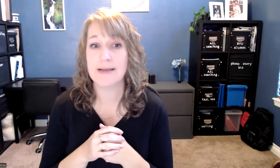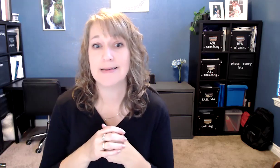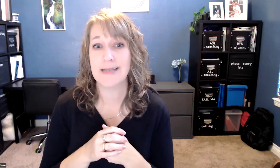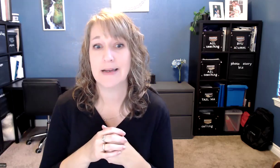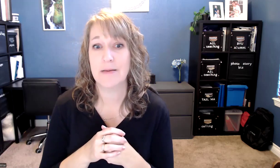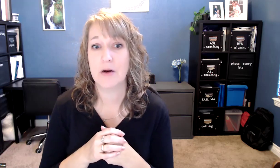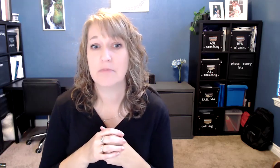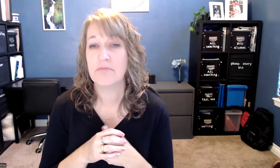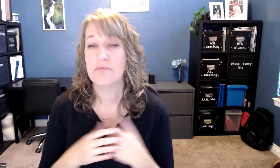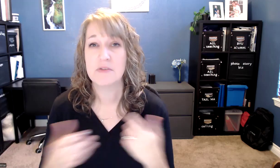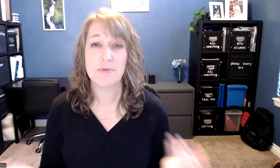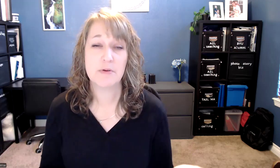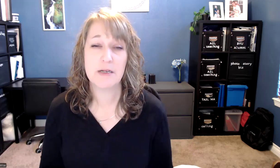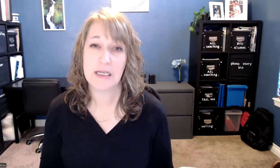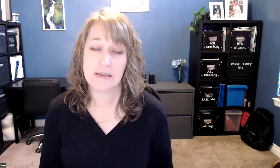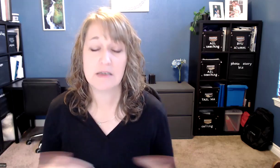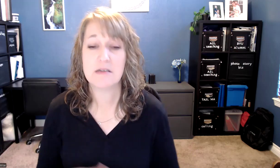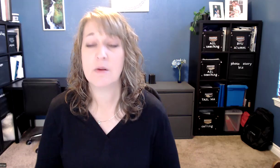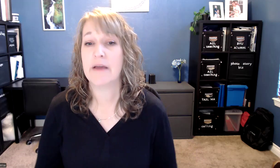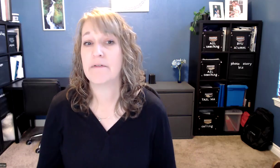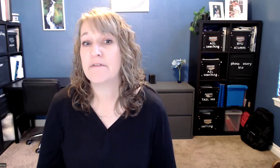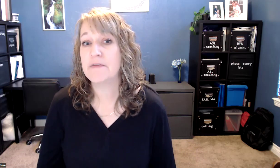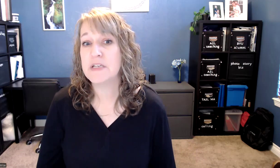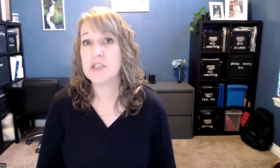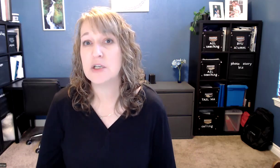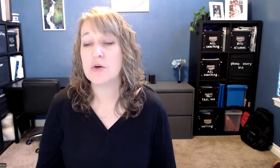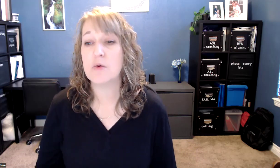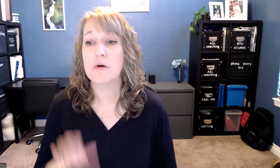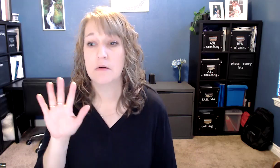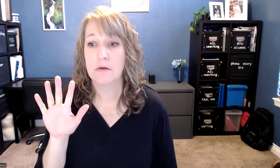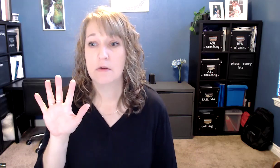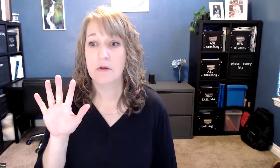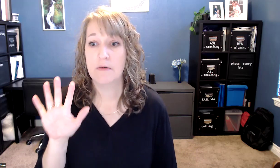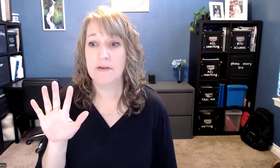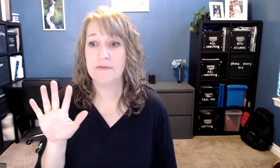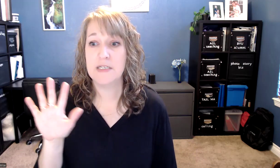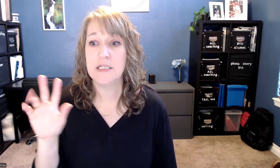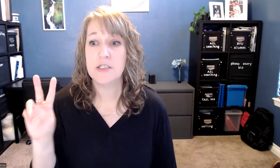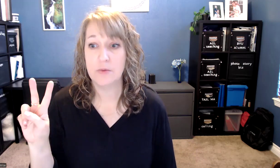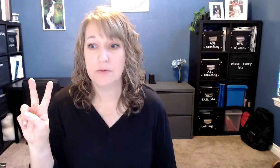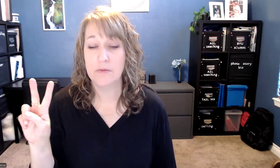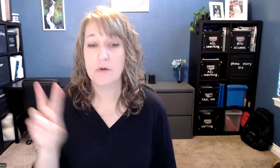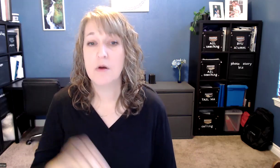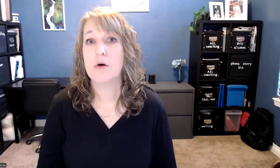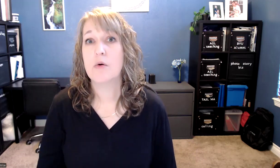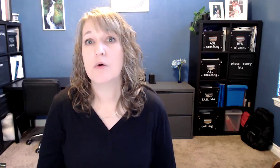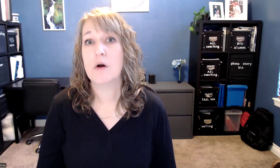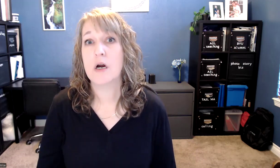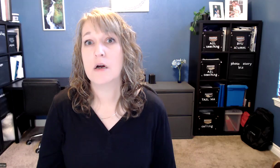the second number. It's pretty easy. So like for 52, 52,